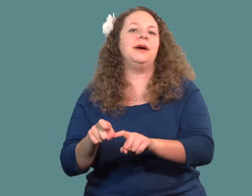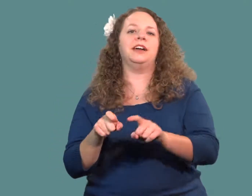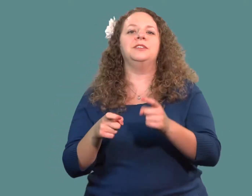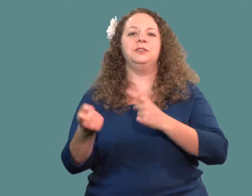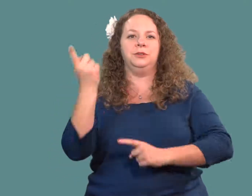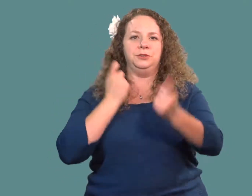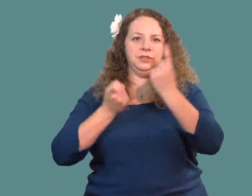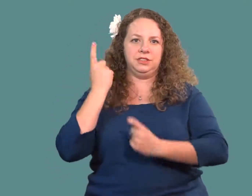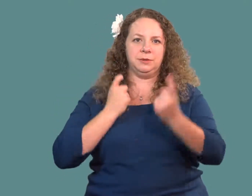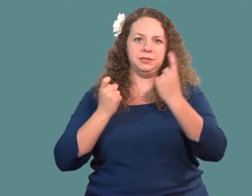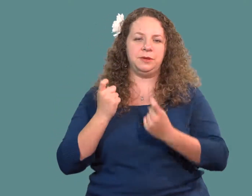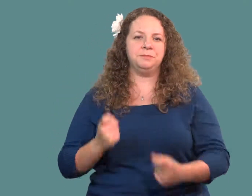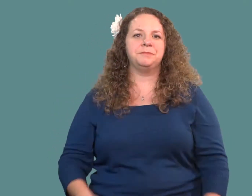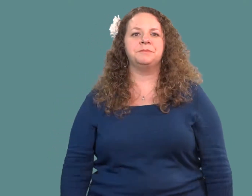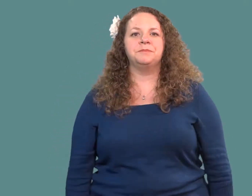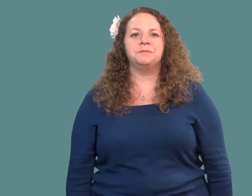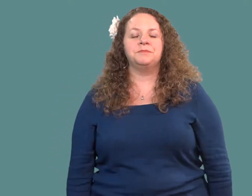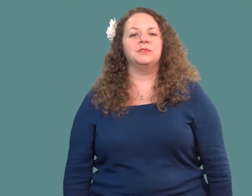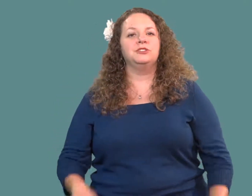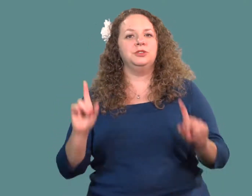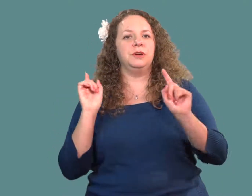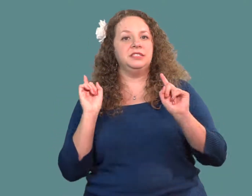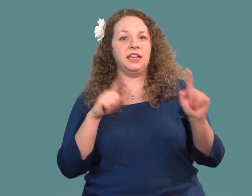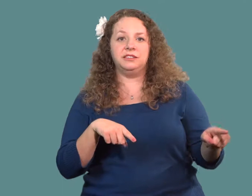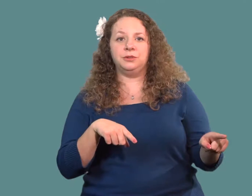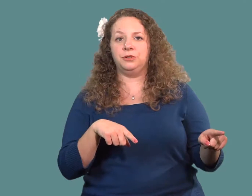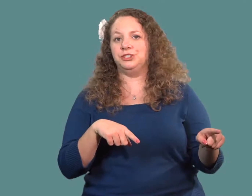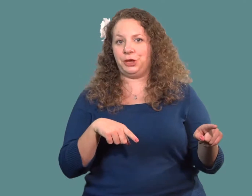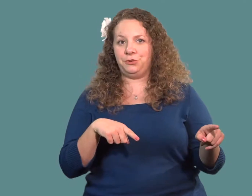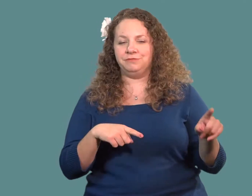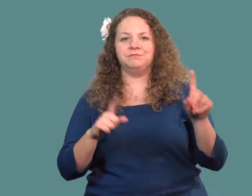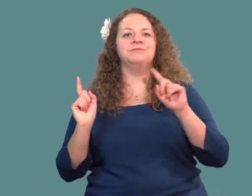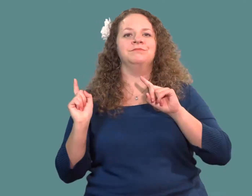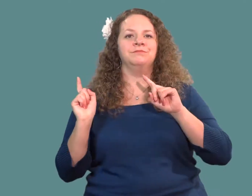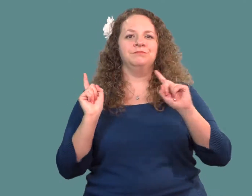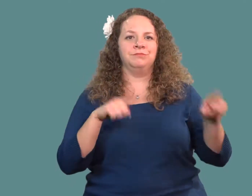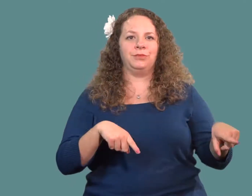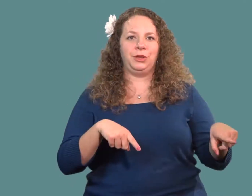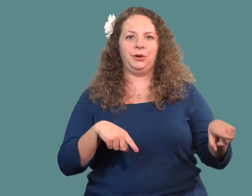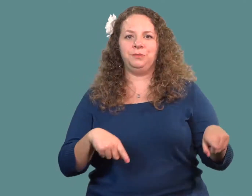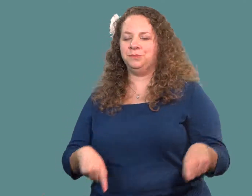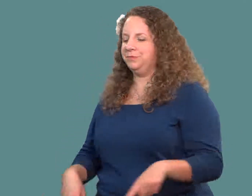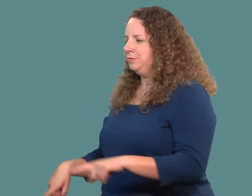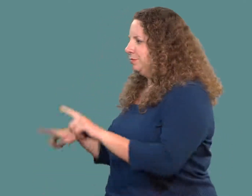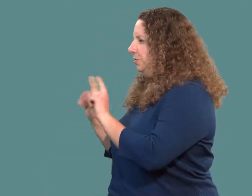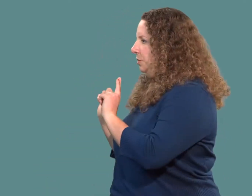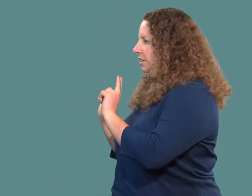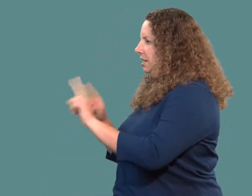back. You can do it this way as well. To attend or to go. Go. Or